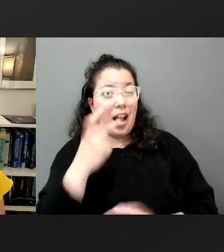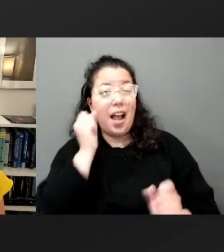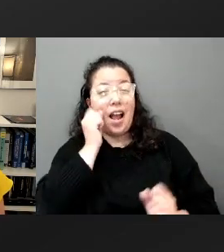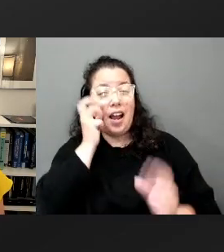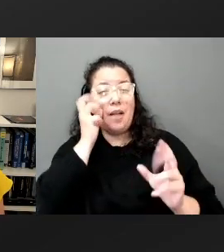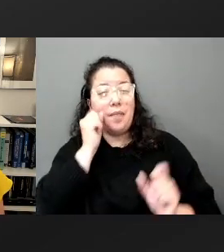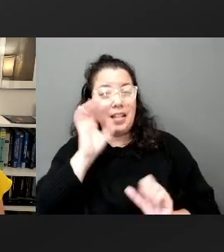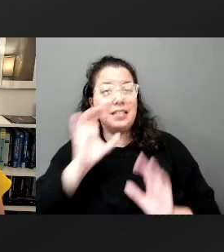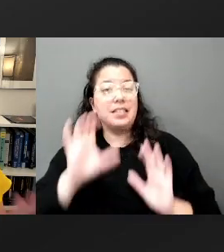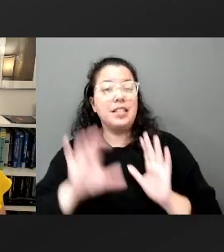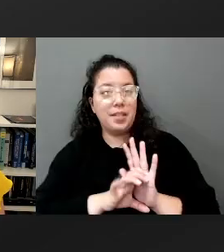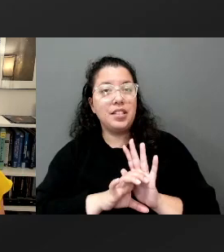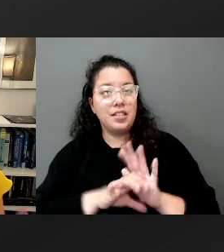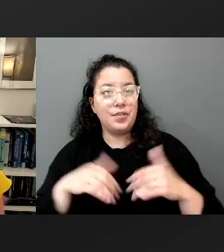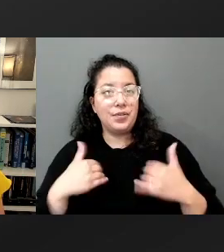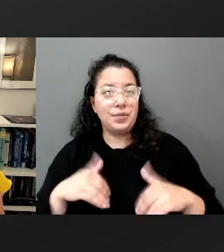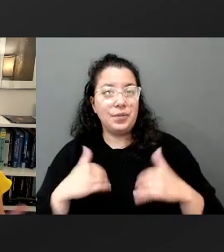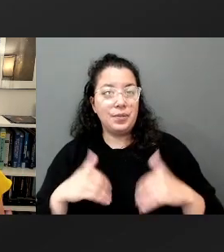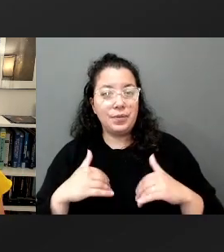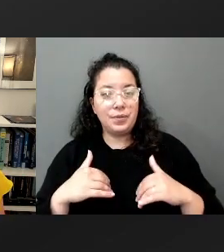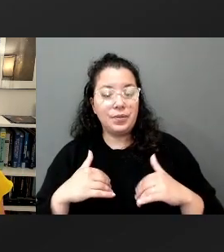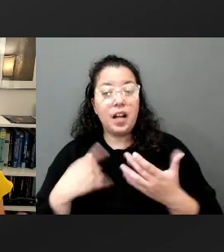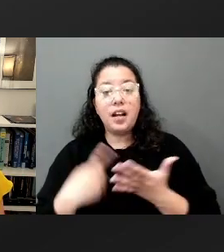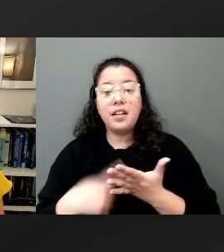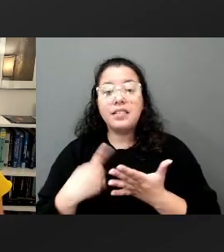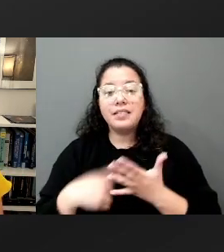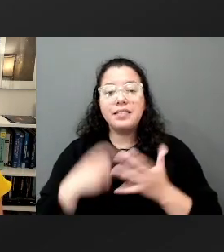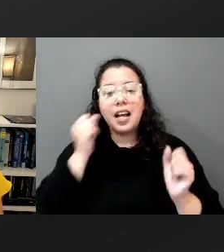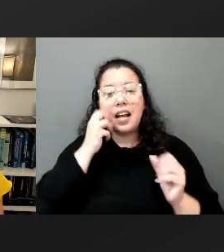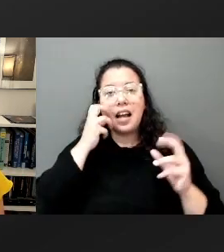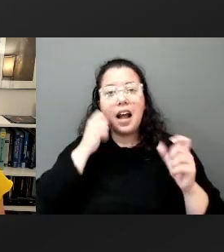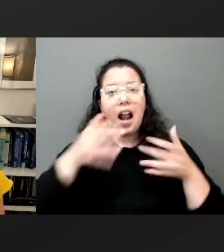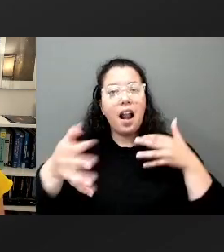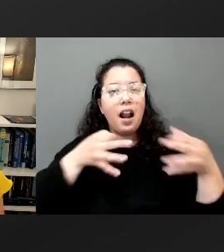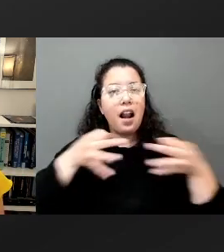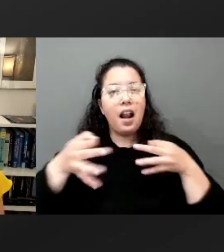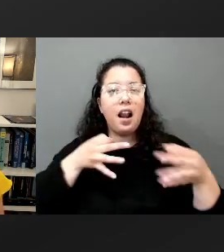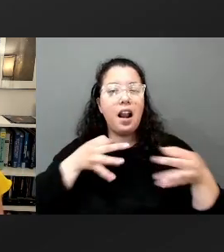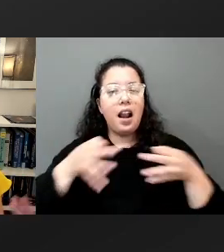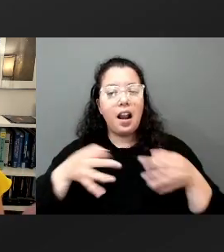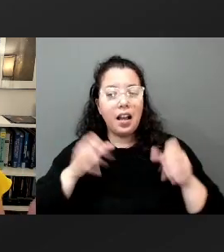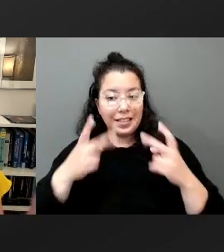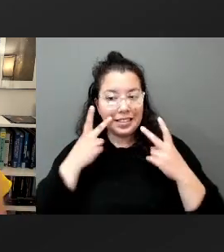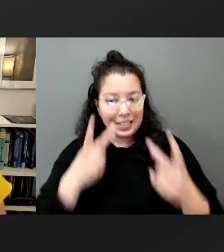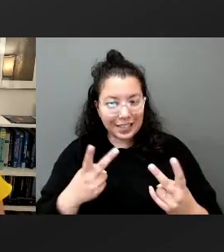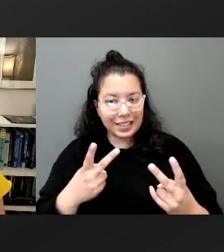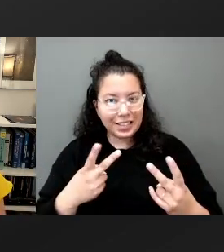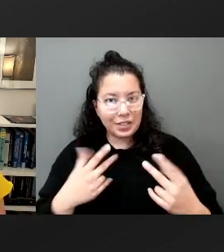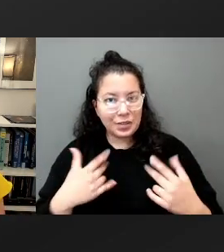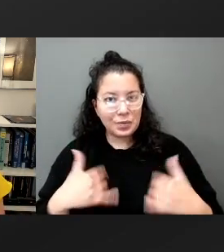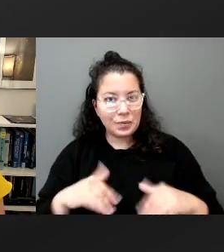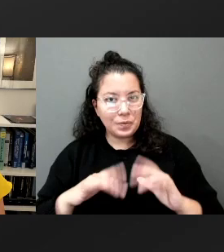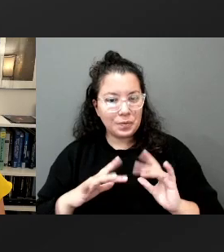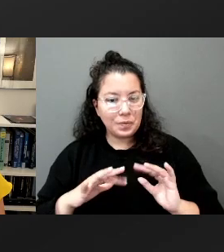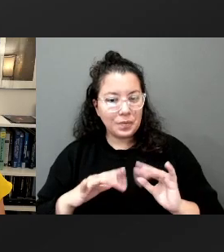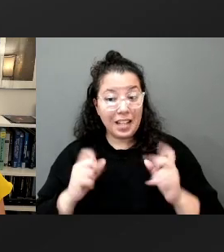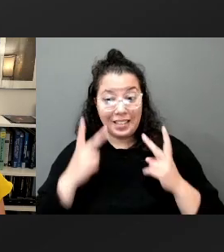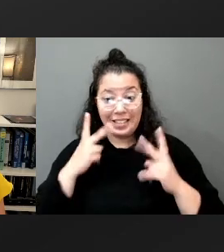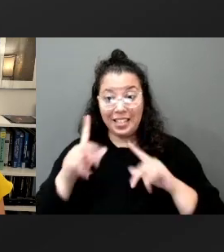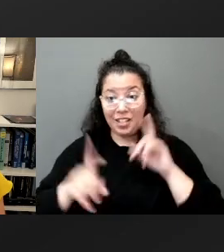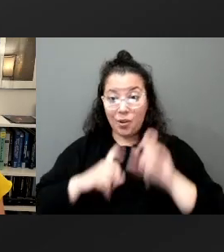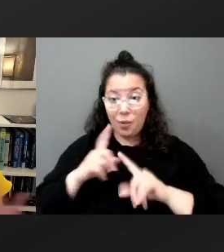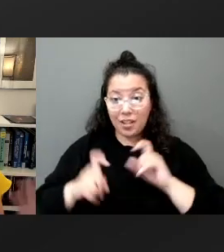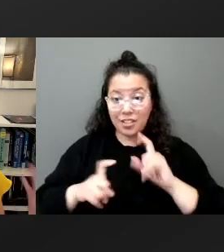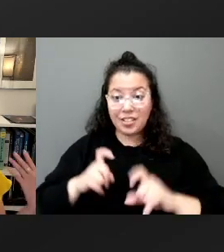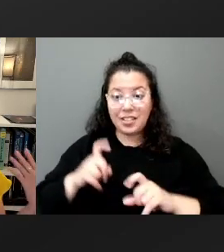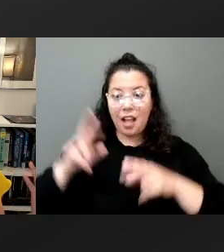amazing description of what's going on, and I could see the questions in the Q&A. So